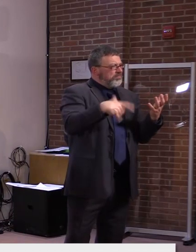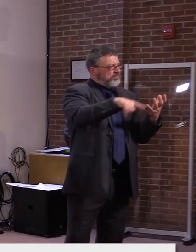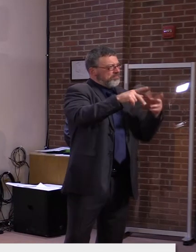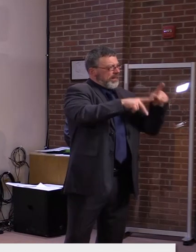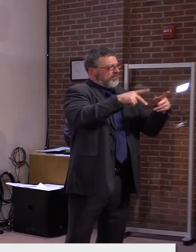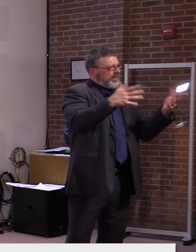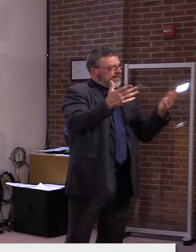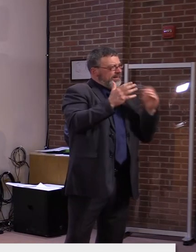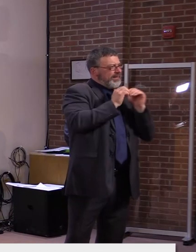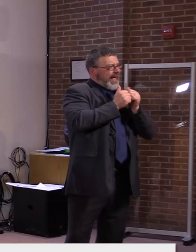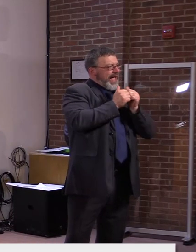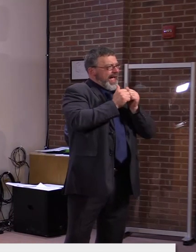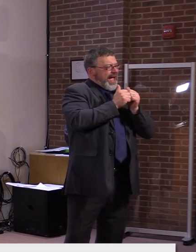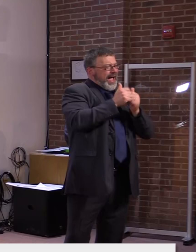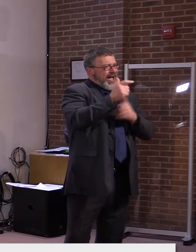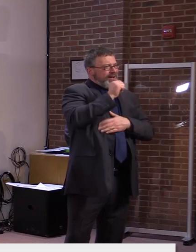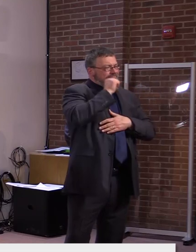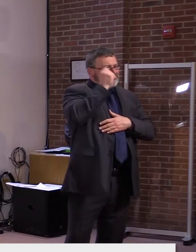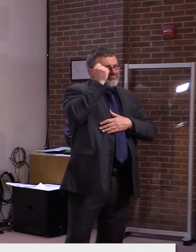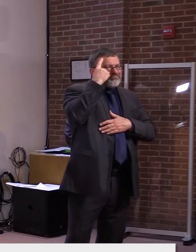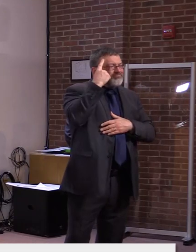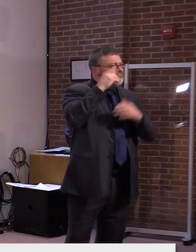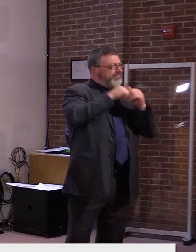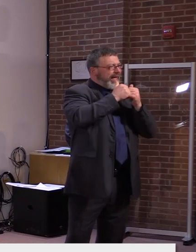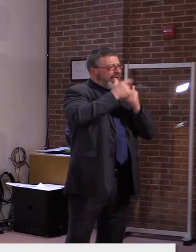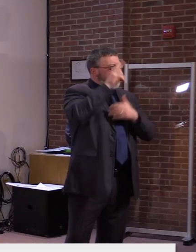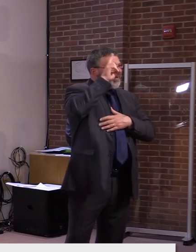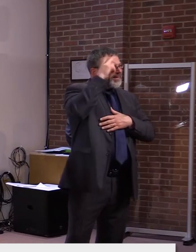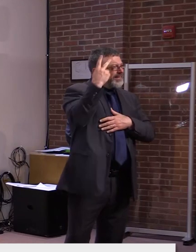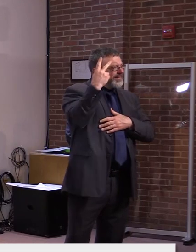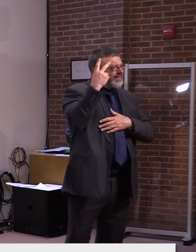just fundamentally misunderstand the same set of facts that you do?